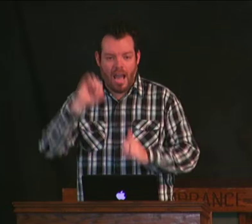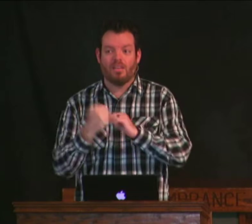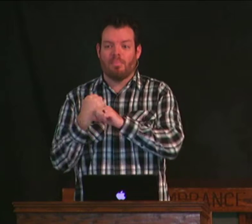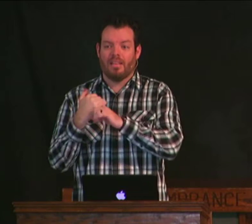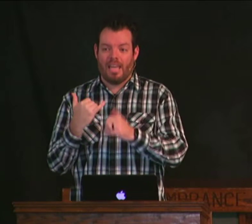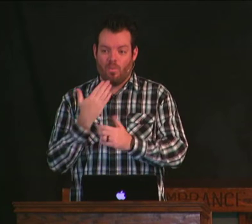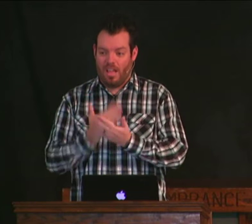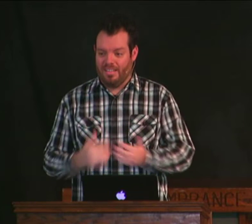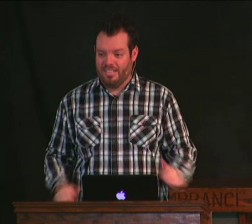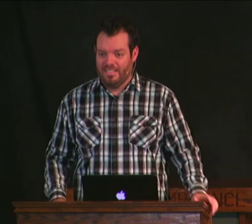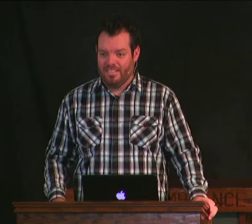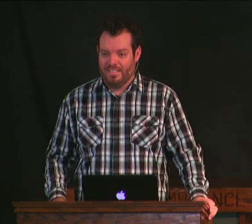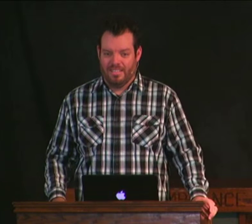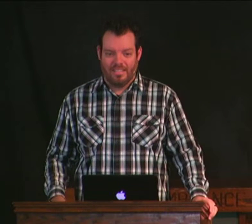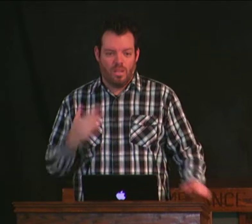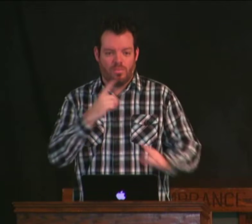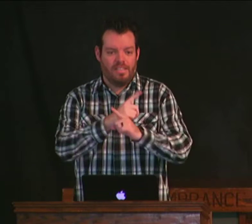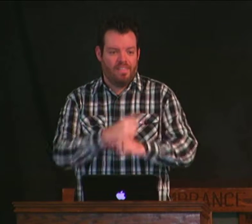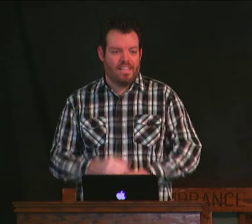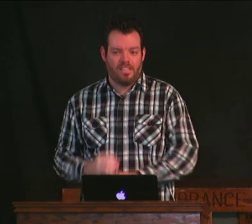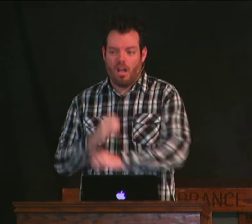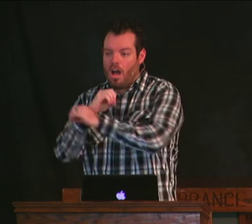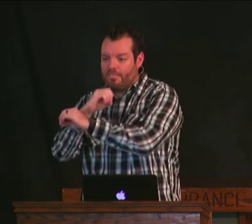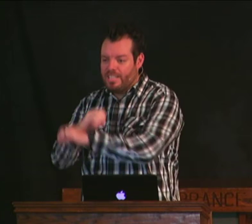to play well. They know defense, offense.